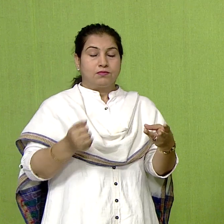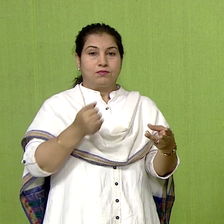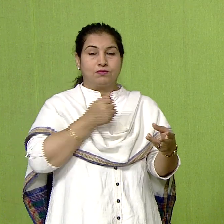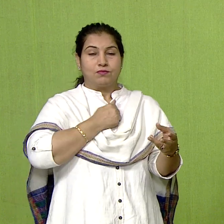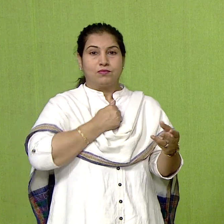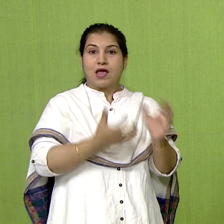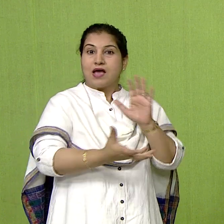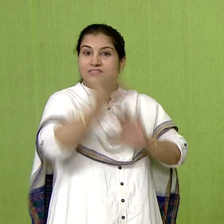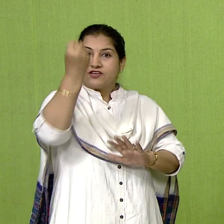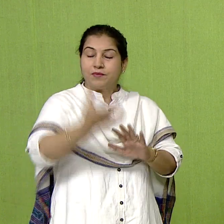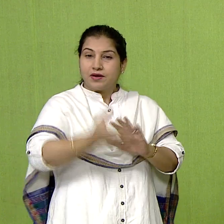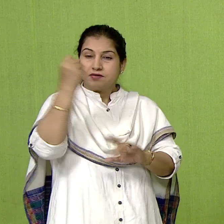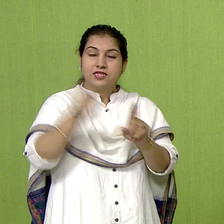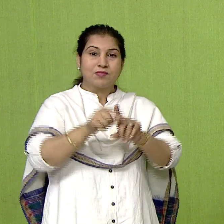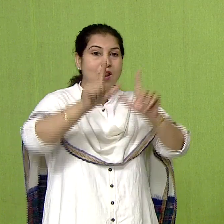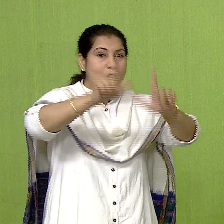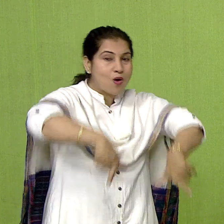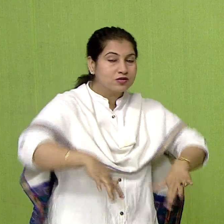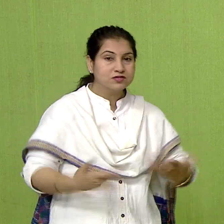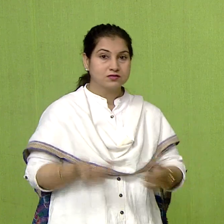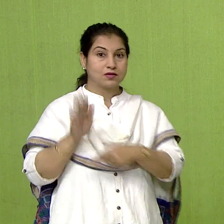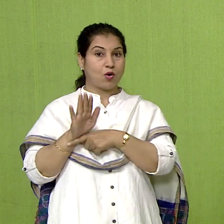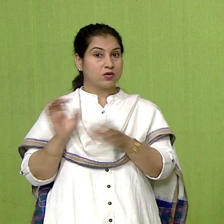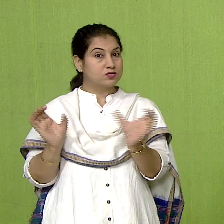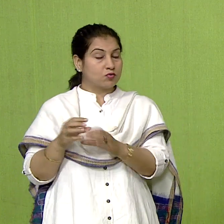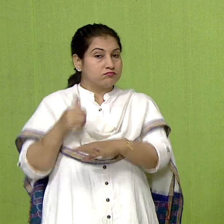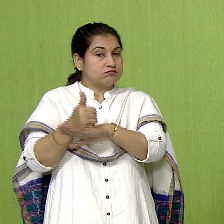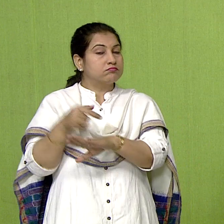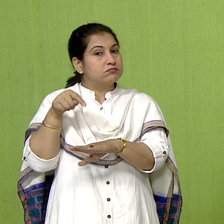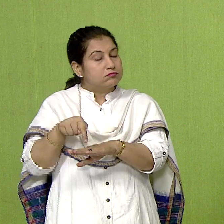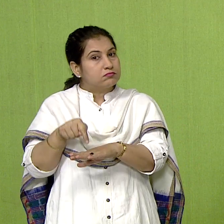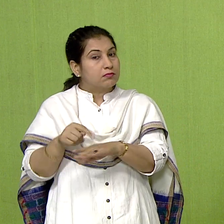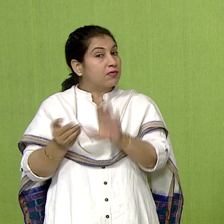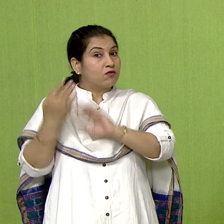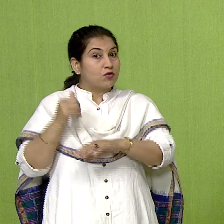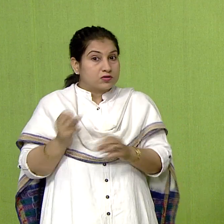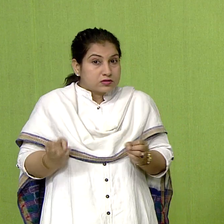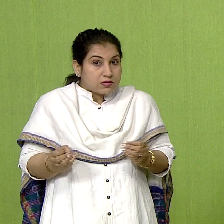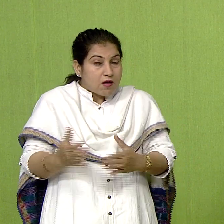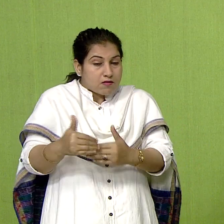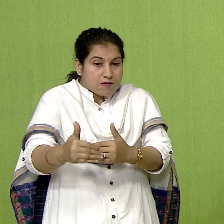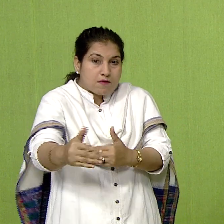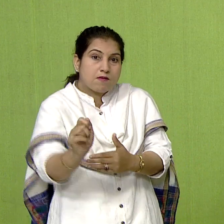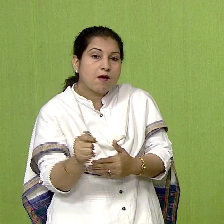achievements and losses of the Congress during its early phase.